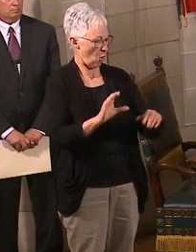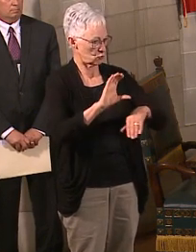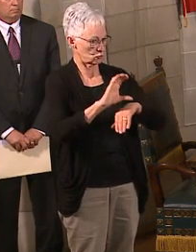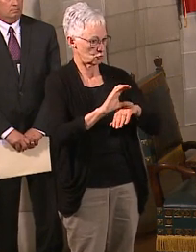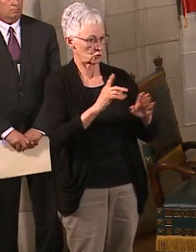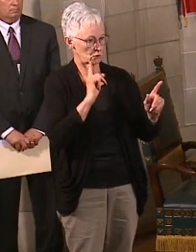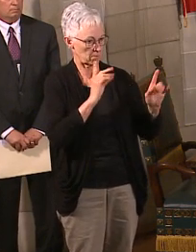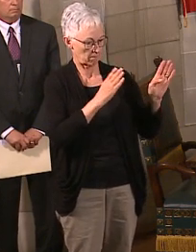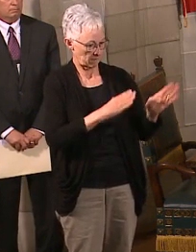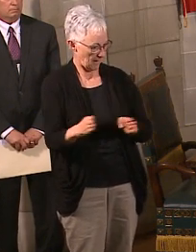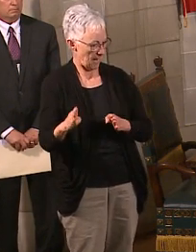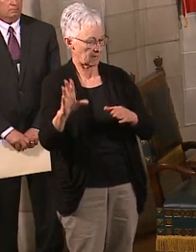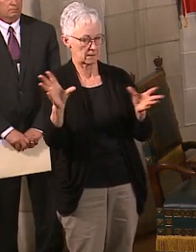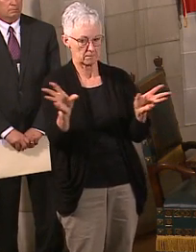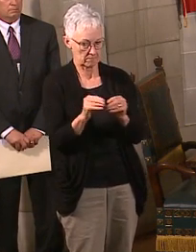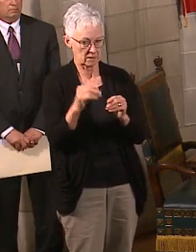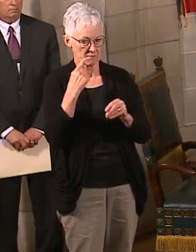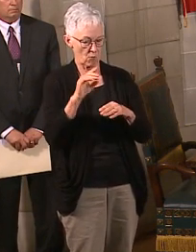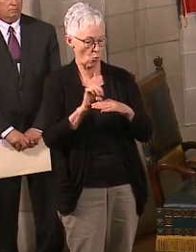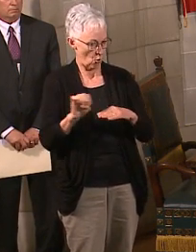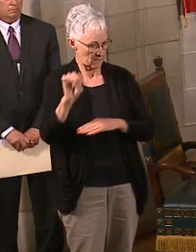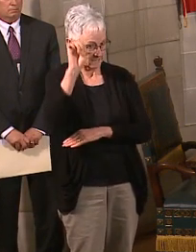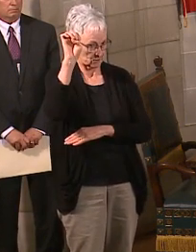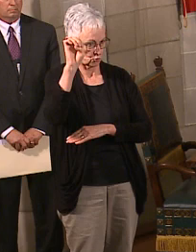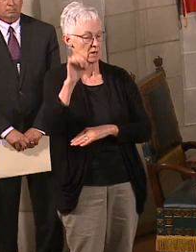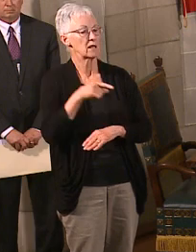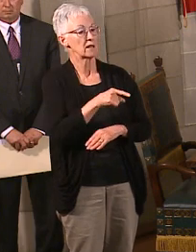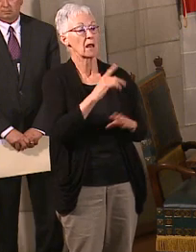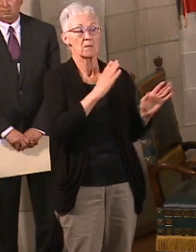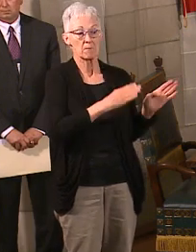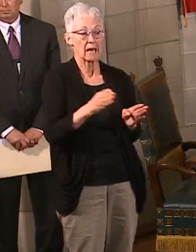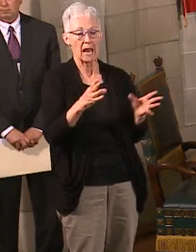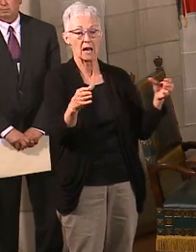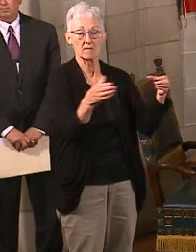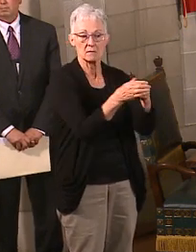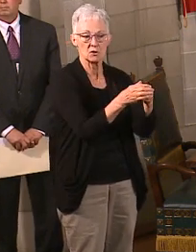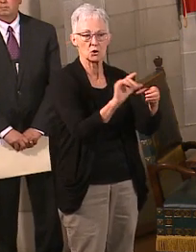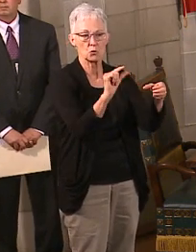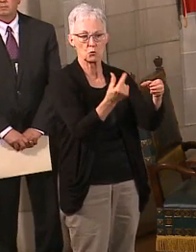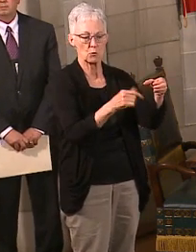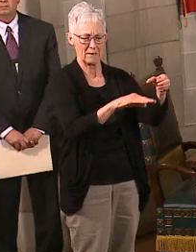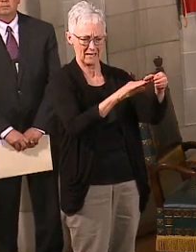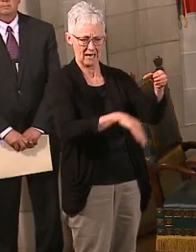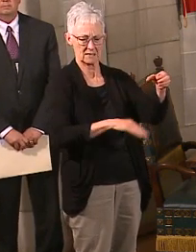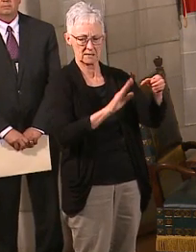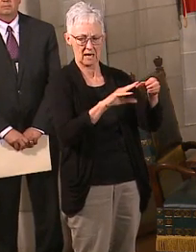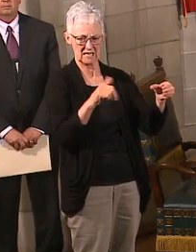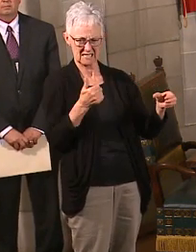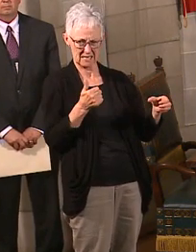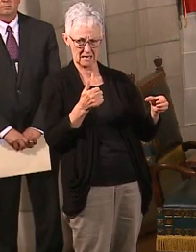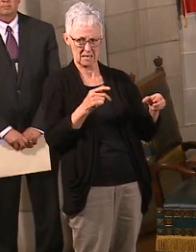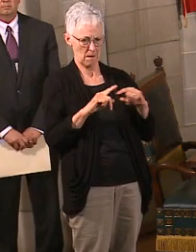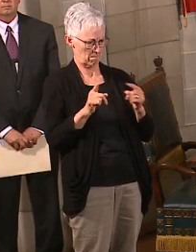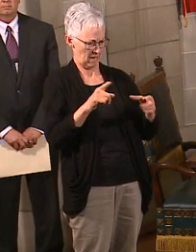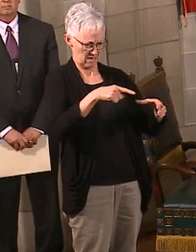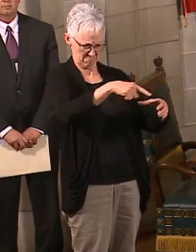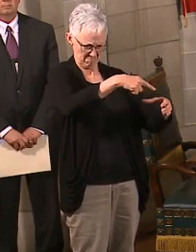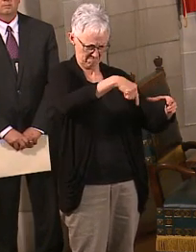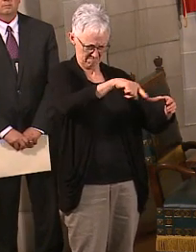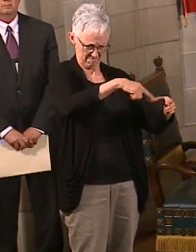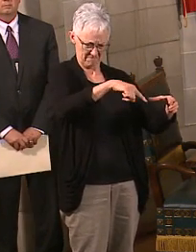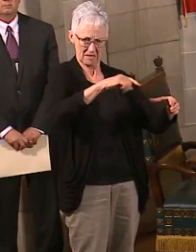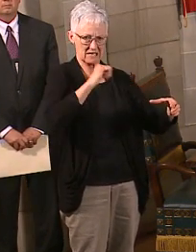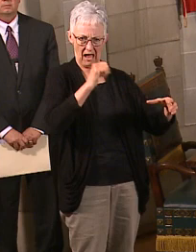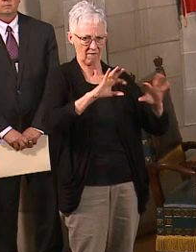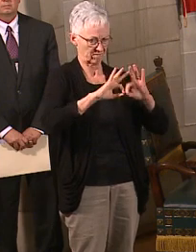less. While it might be allowable within directives, do I think it's advisable to bring together unrelated people in this way? Would I advise them from doing